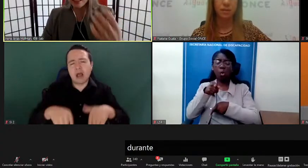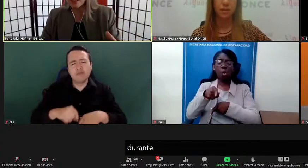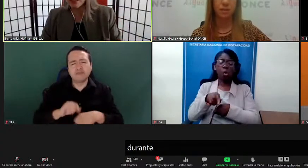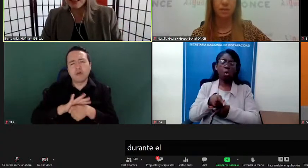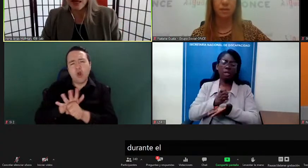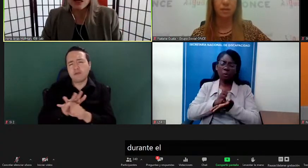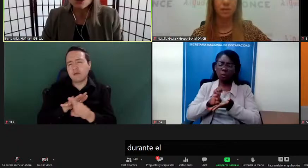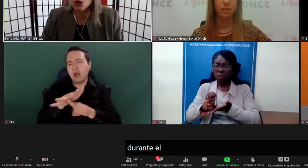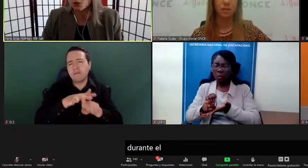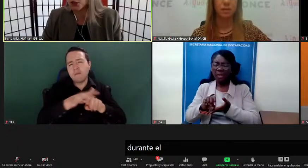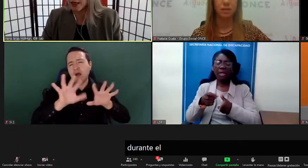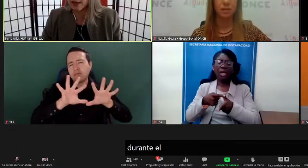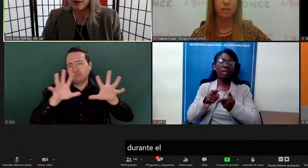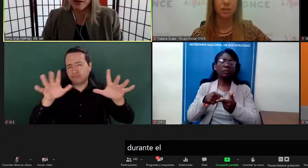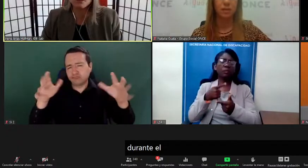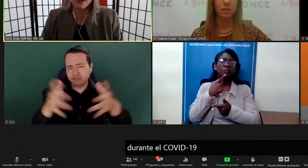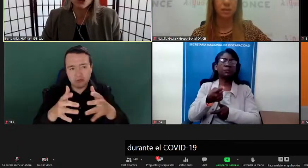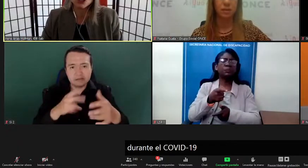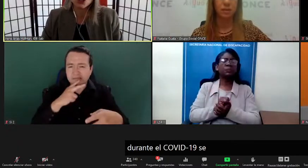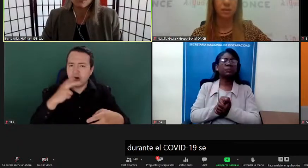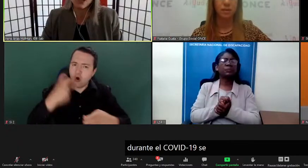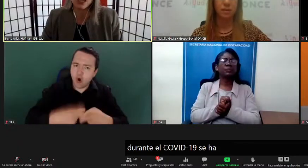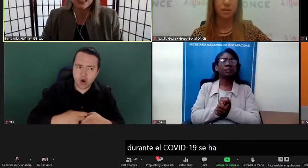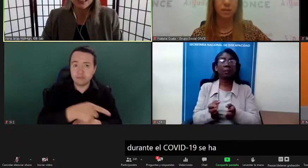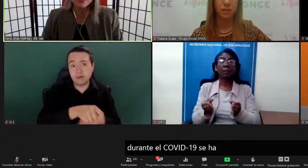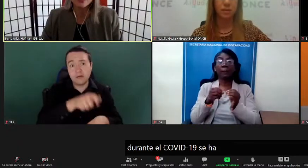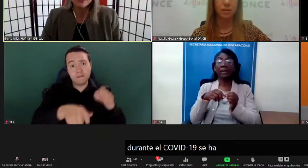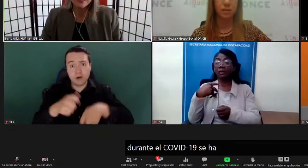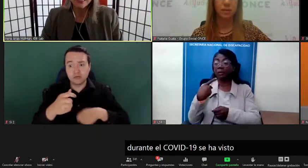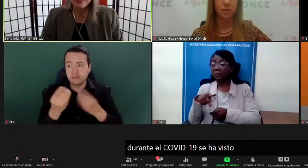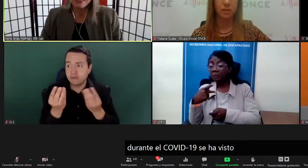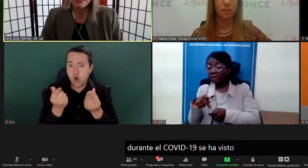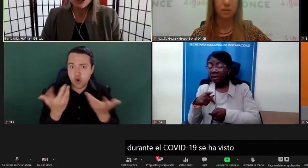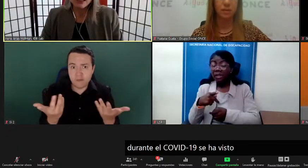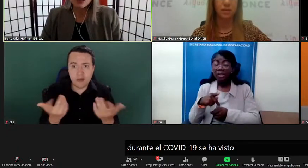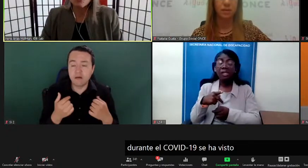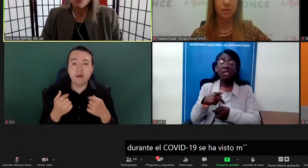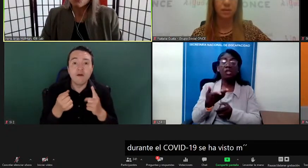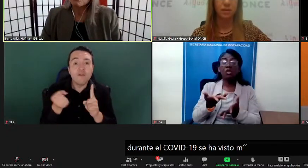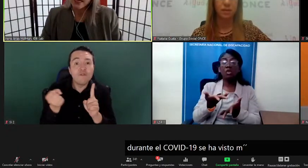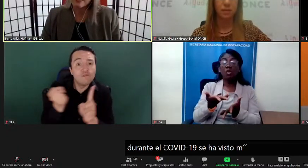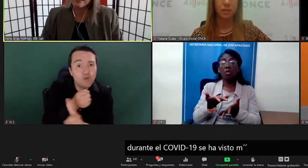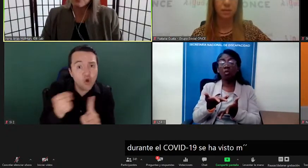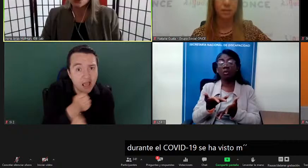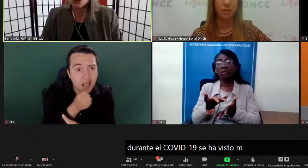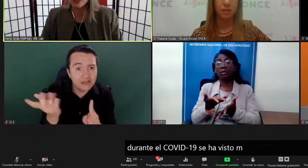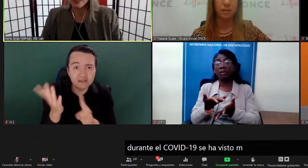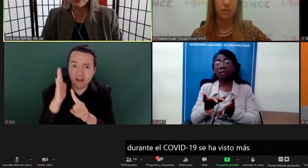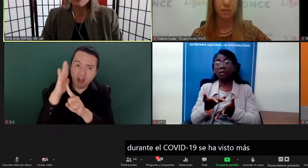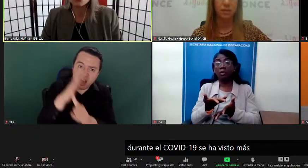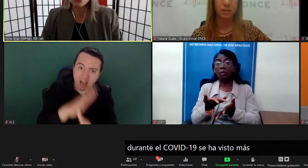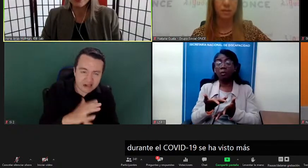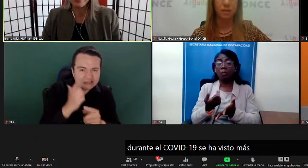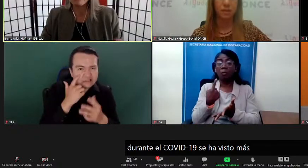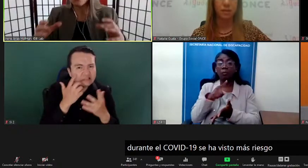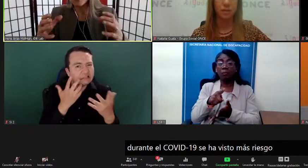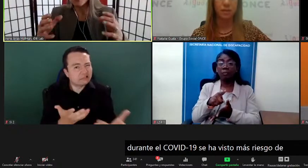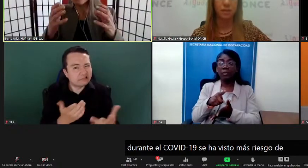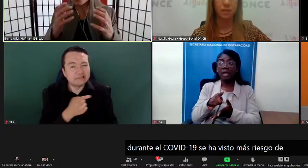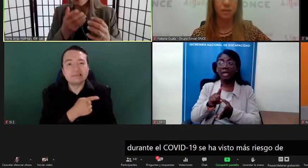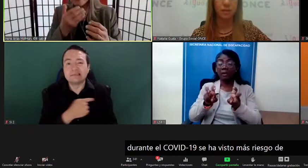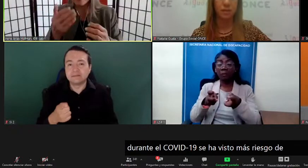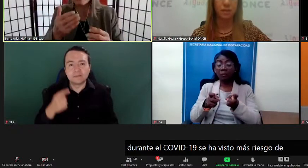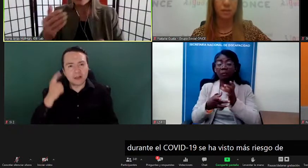risk of complications economic consequences and even a higher risk of violence and how in